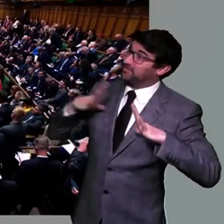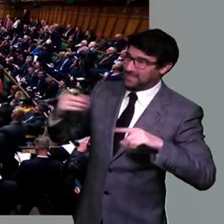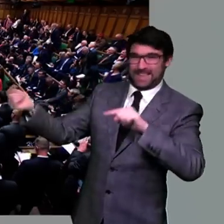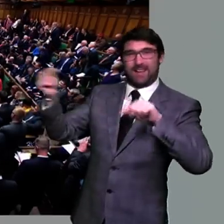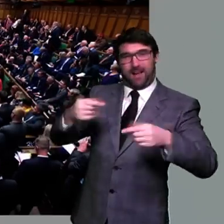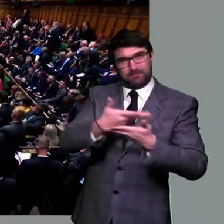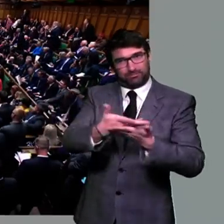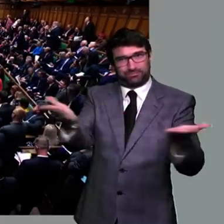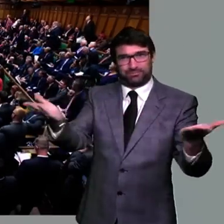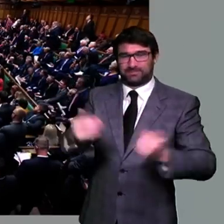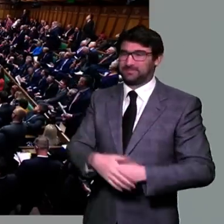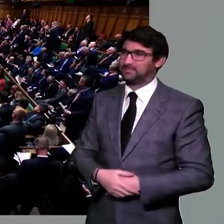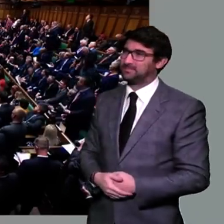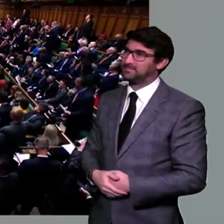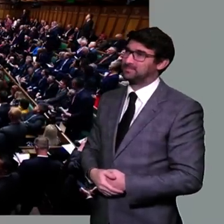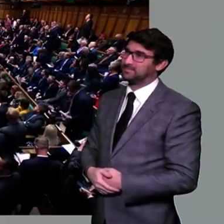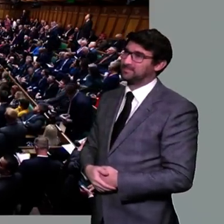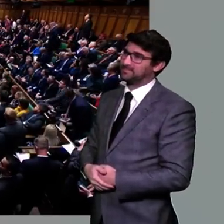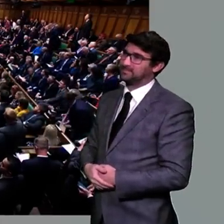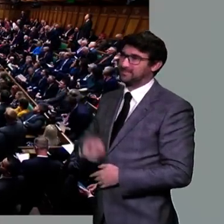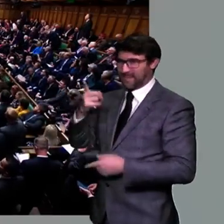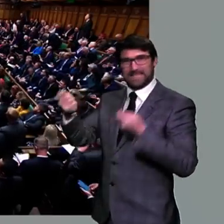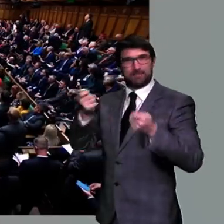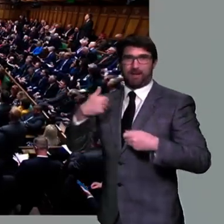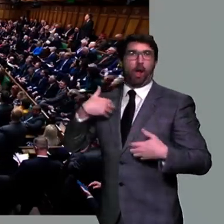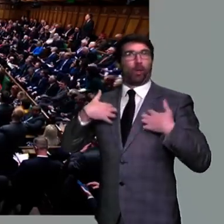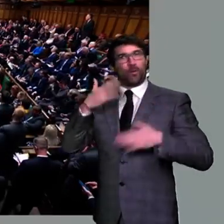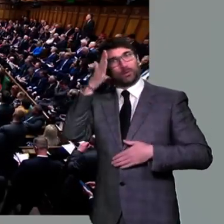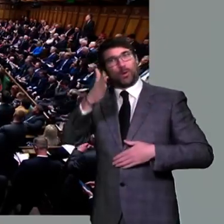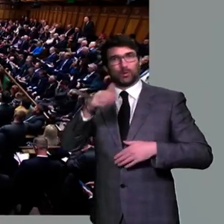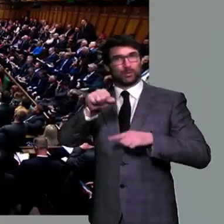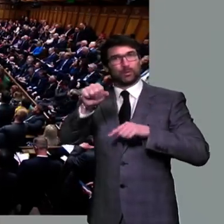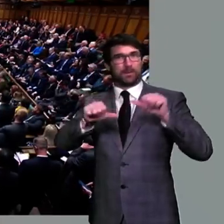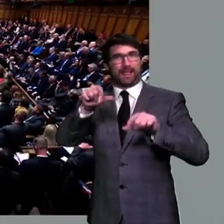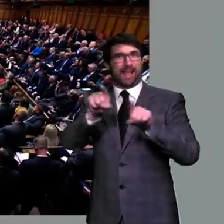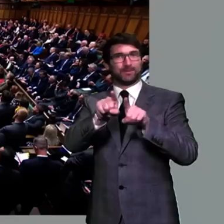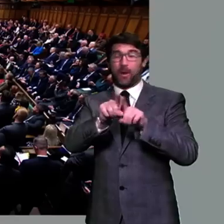I look forward to Rugby League invite as well. Let's now come to the leader of the SNP, Ian Blackford.